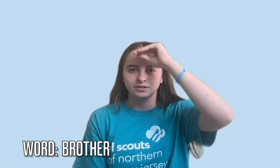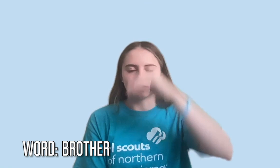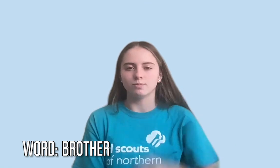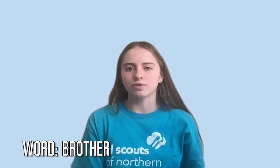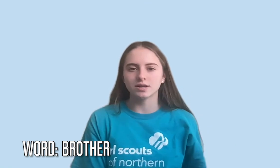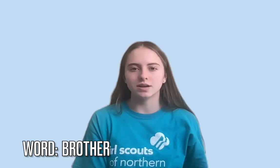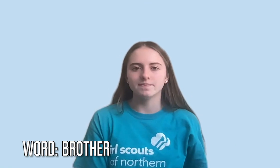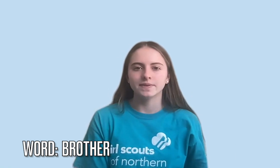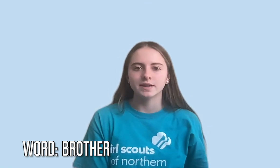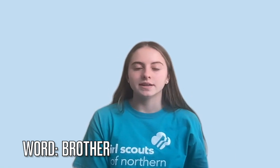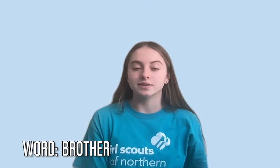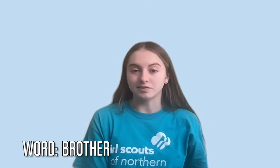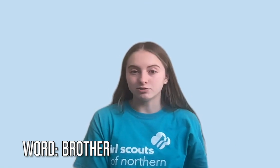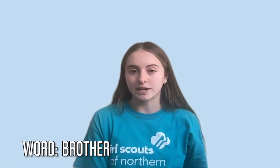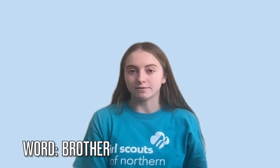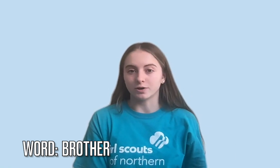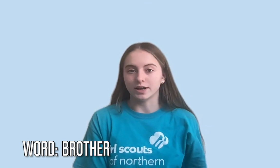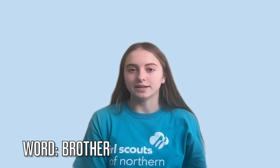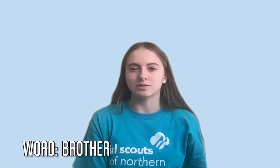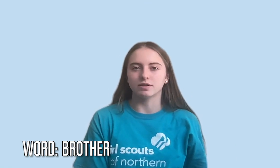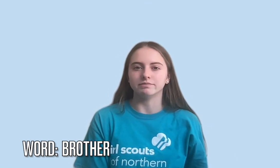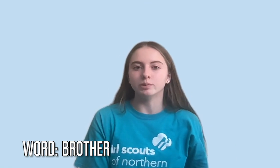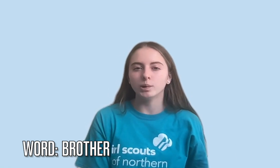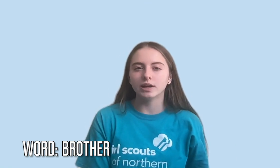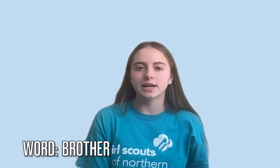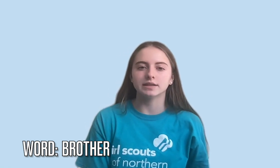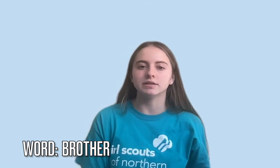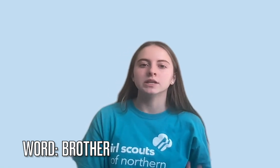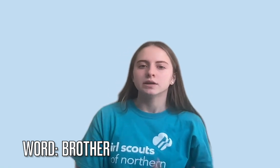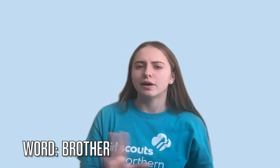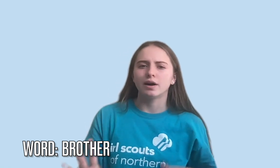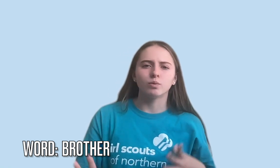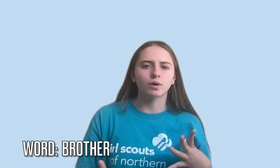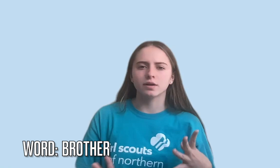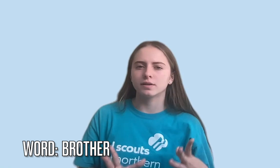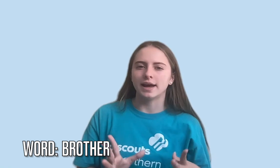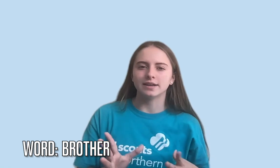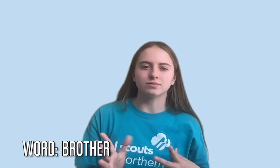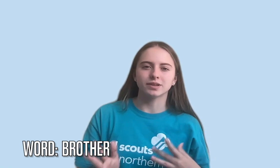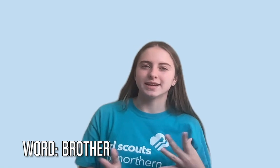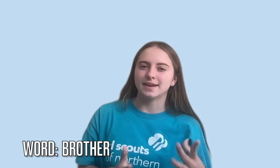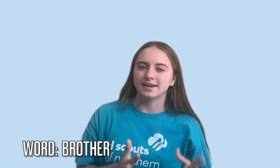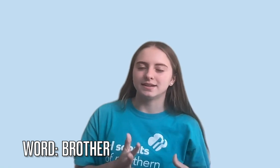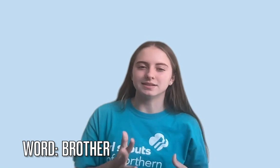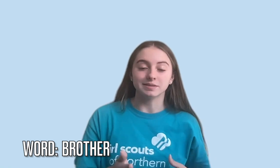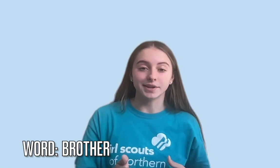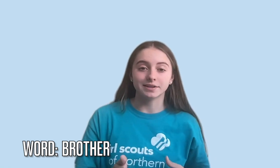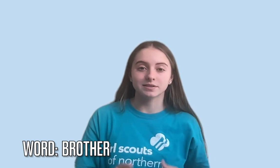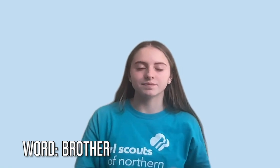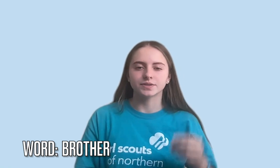So brother is also by your forehead. It's sort of boy and a word that is related to siblings.